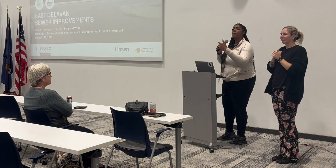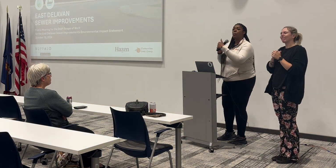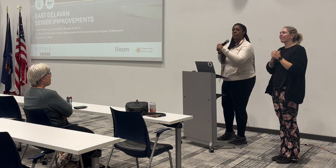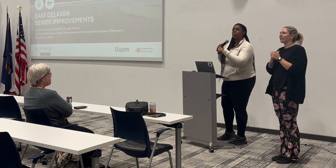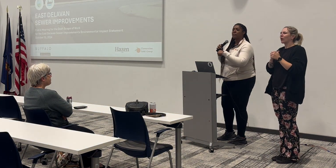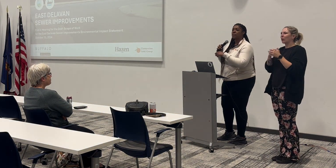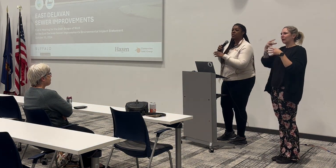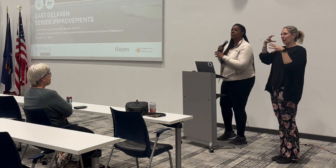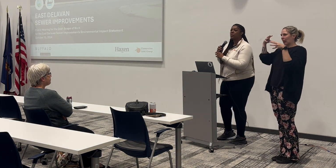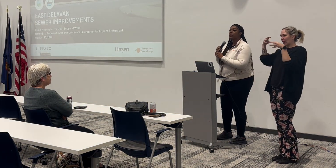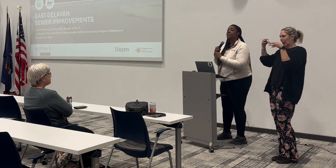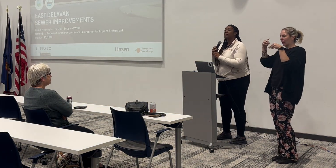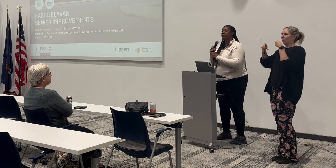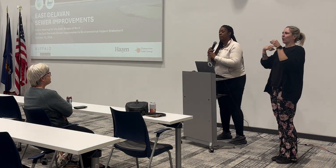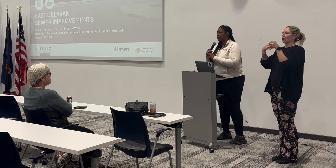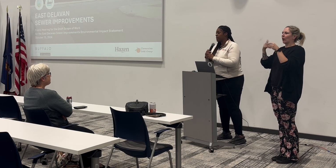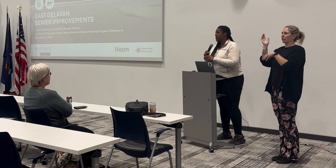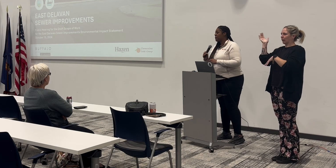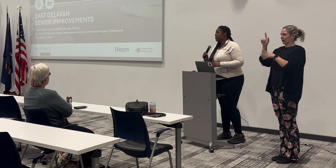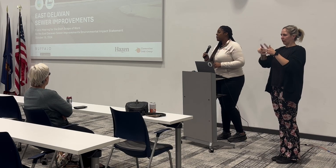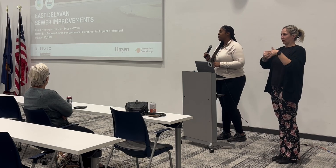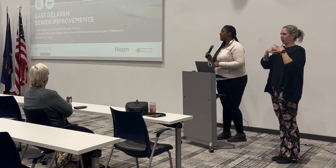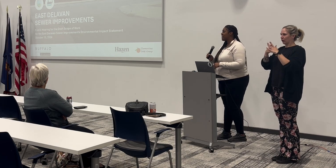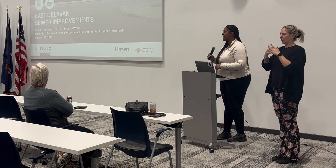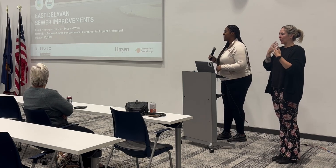We'll dim it when the presentation's going on. Thank you.